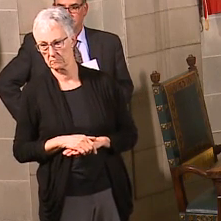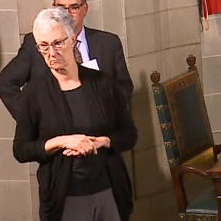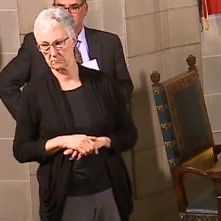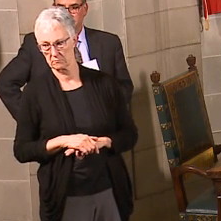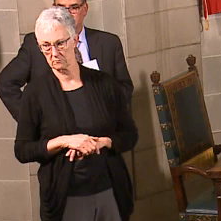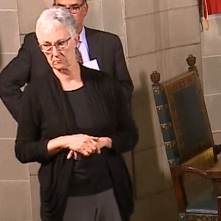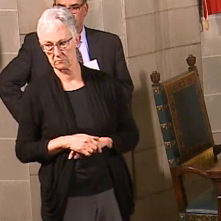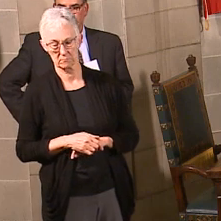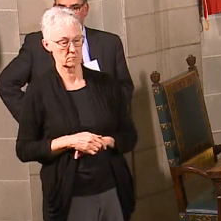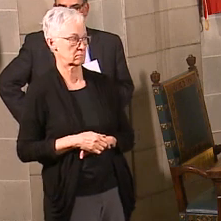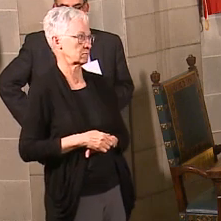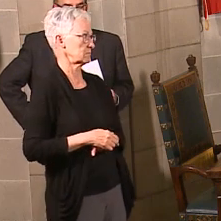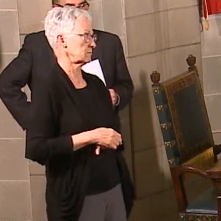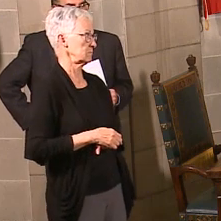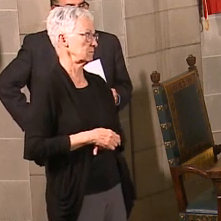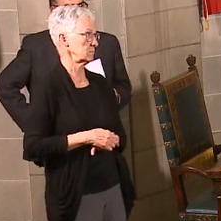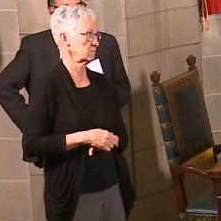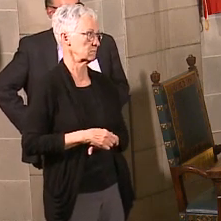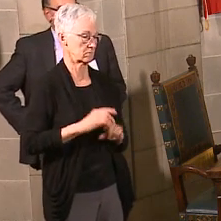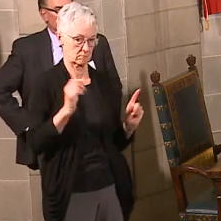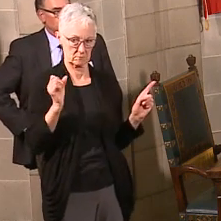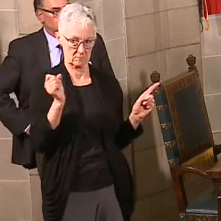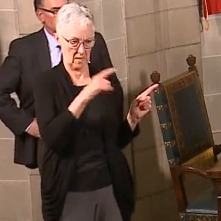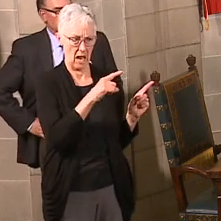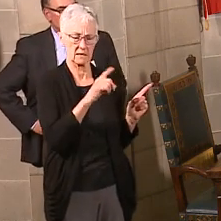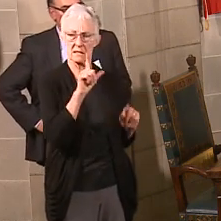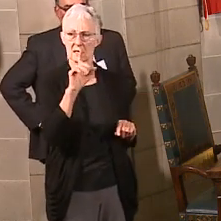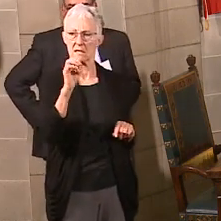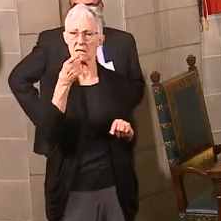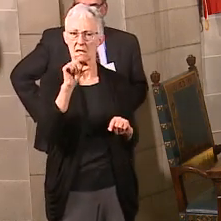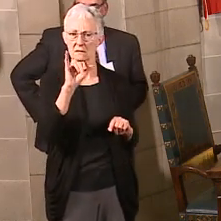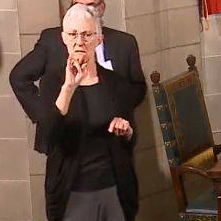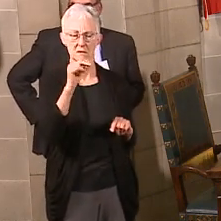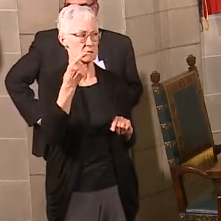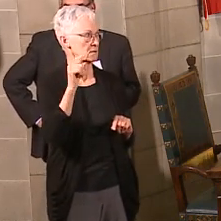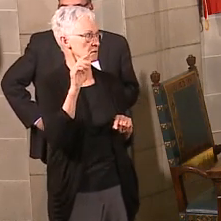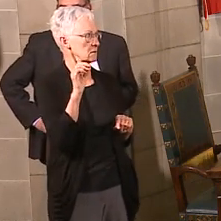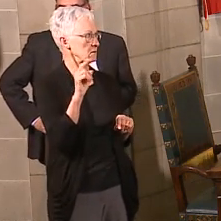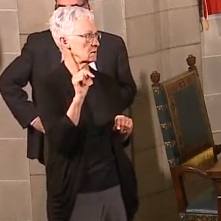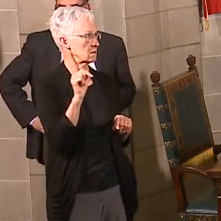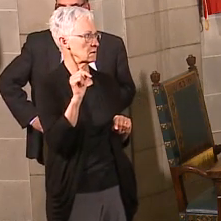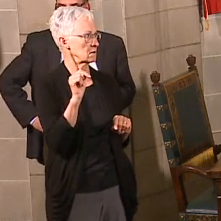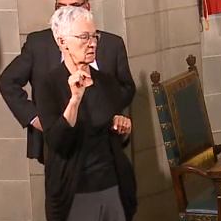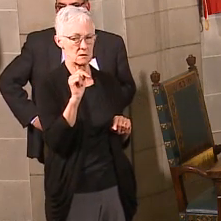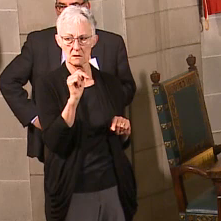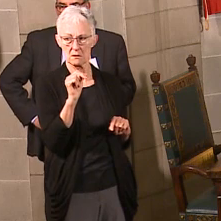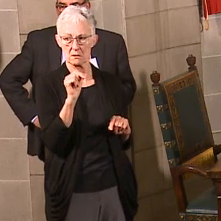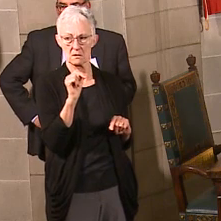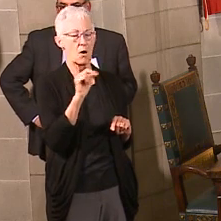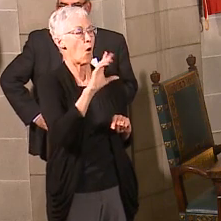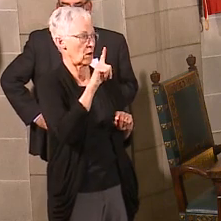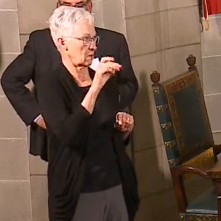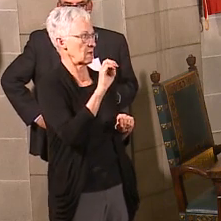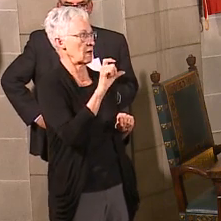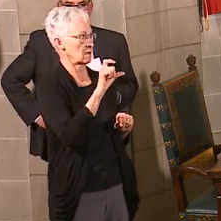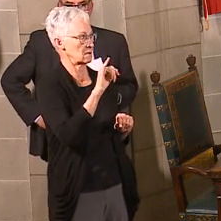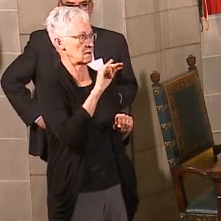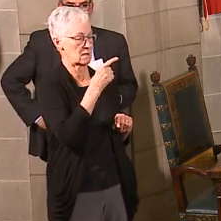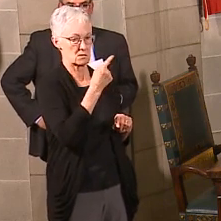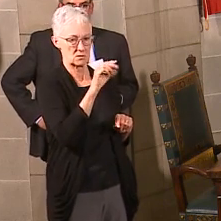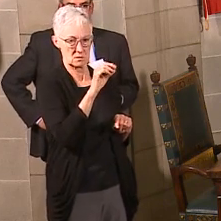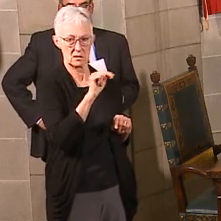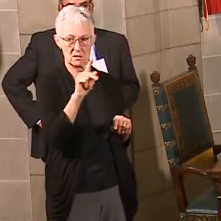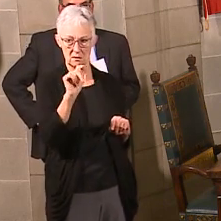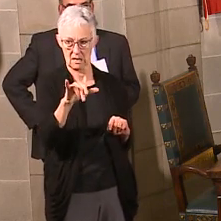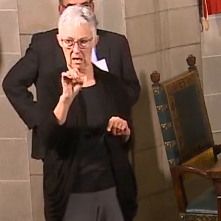bee processing conversation. So are the Lexington, I'm sorry, Lexington, what else? The Lexington Tyson plant. So I